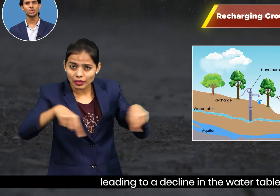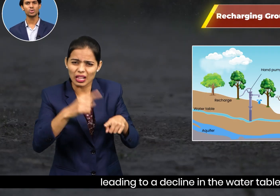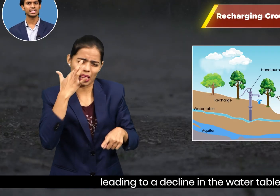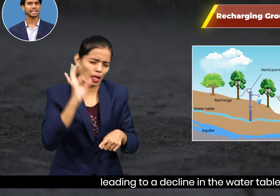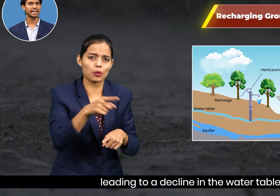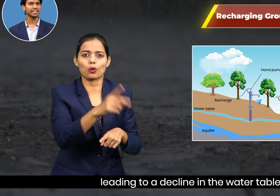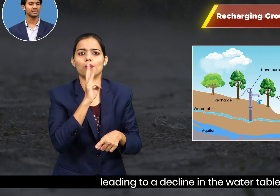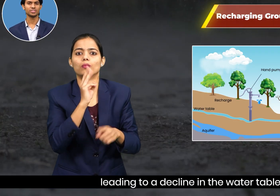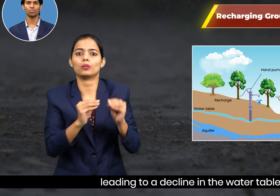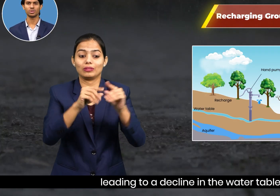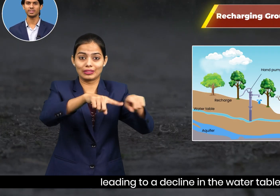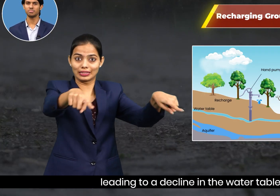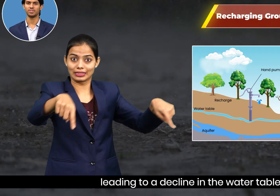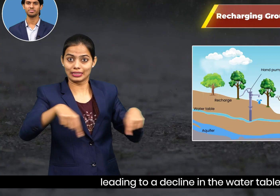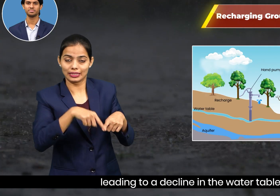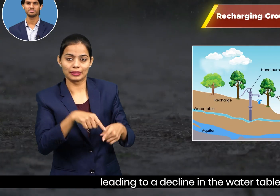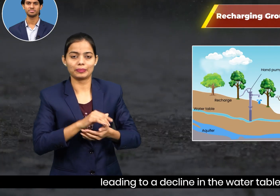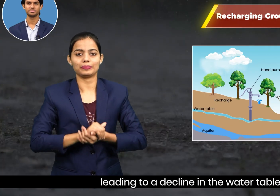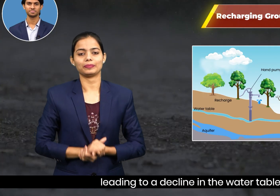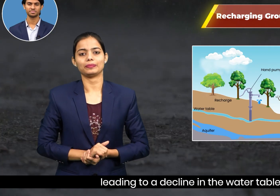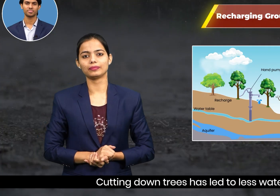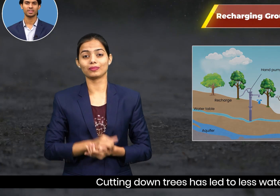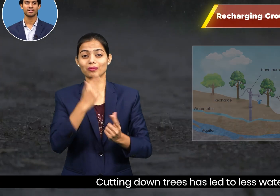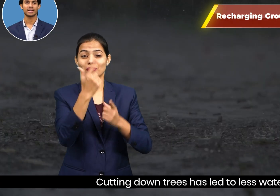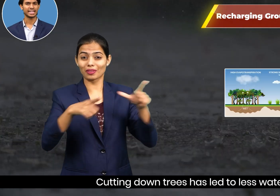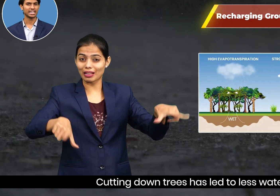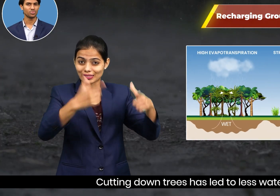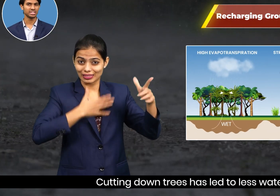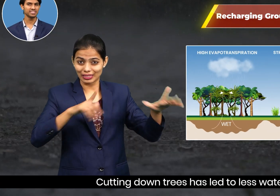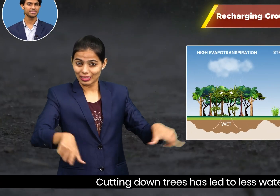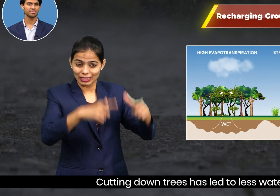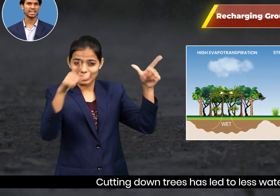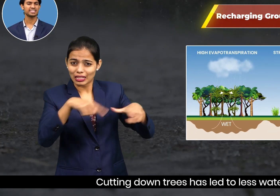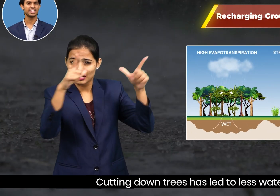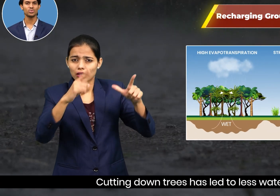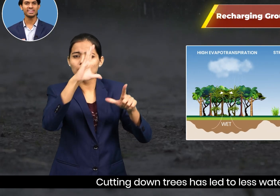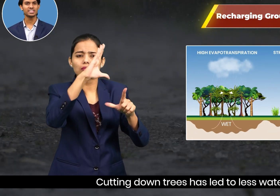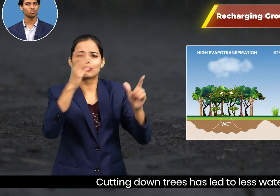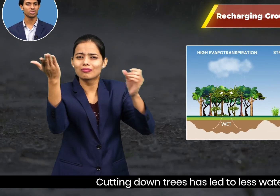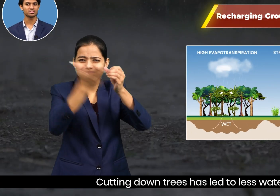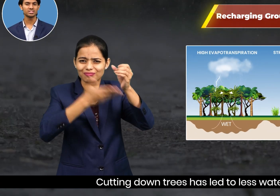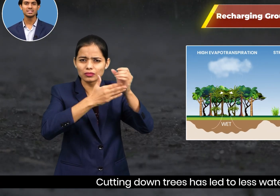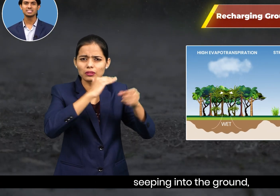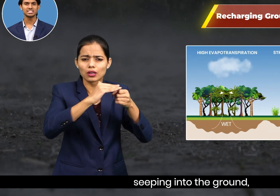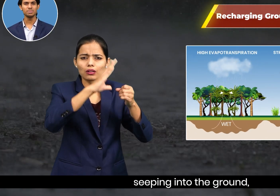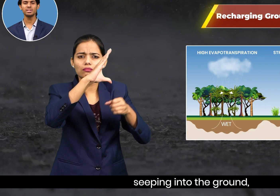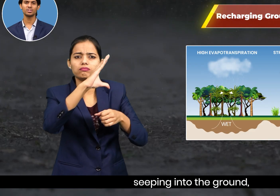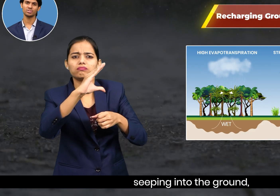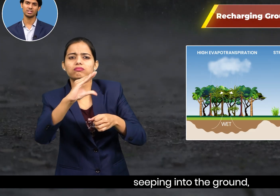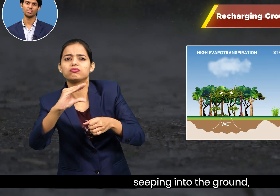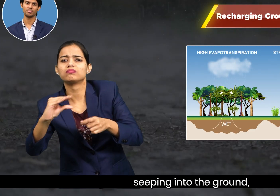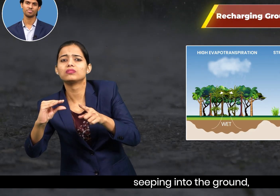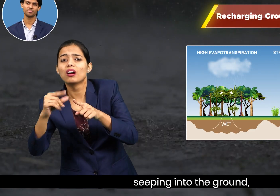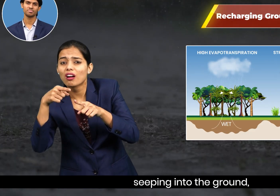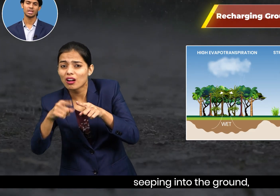leading to a decline in the water table. Cutting down trees has led to less water seeping into